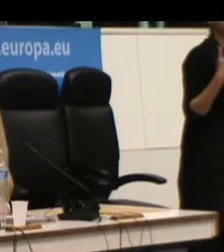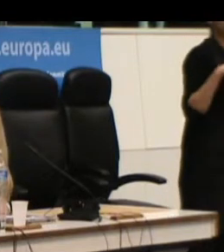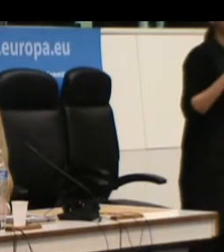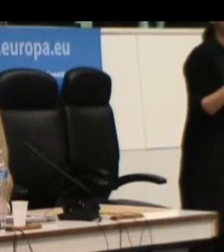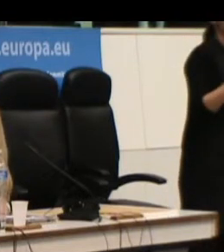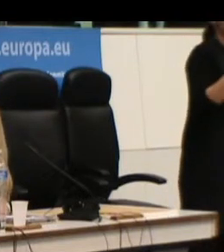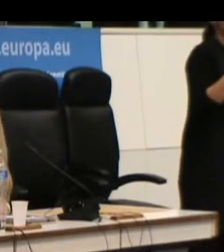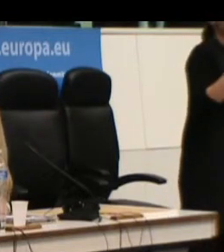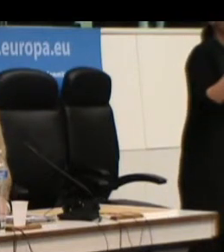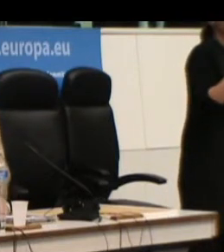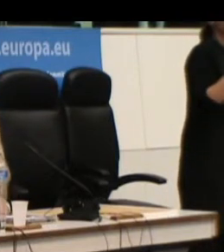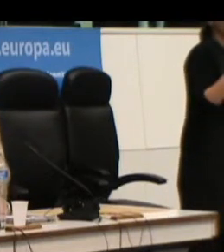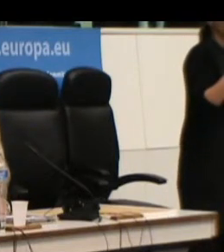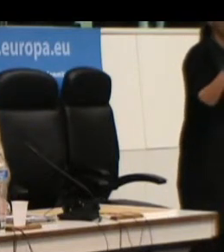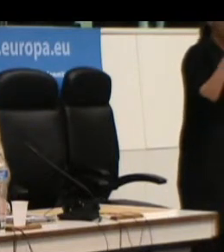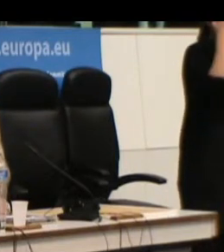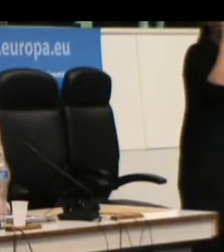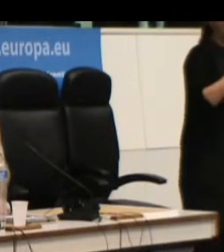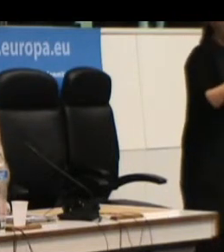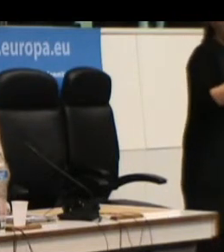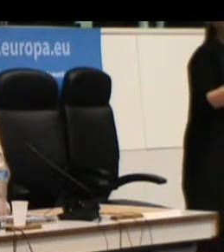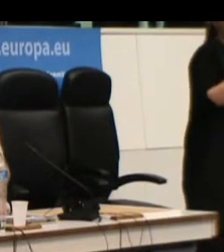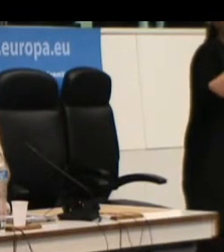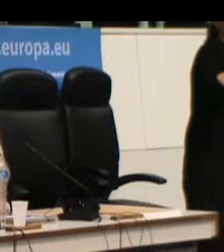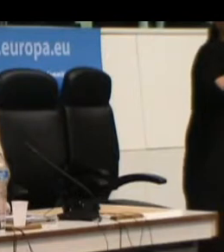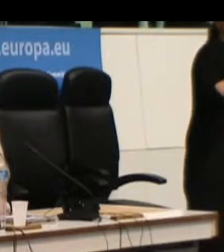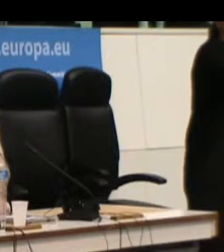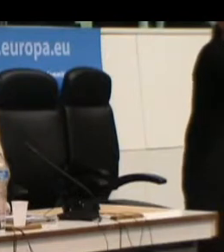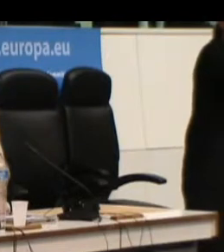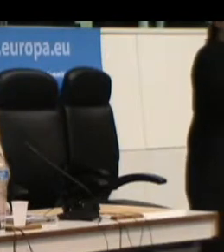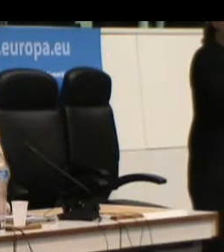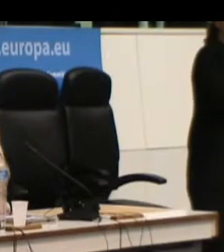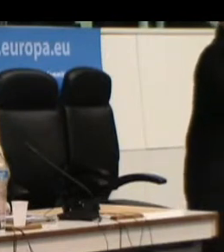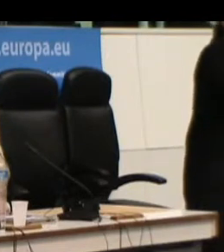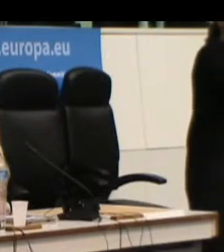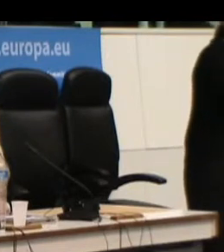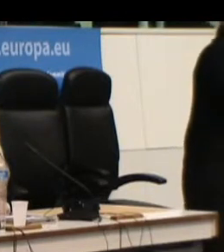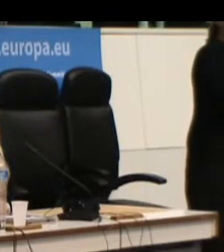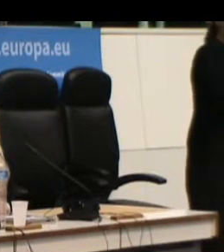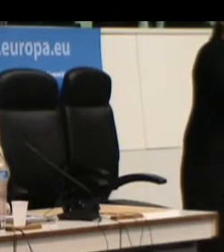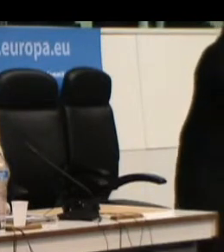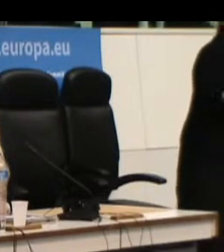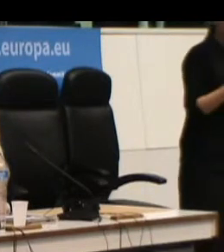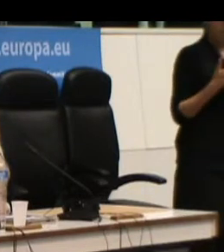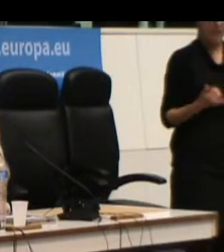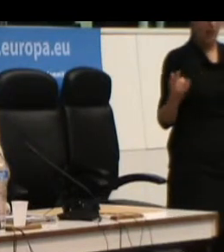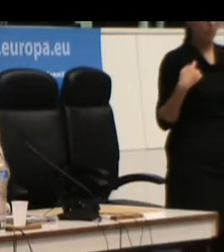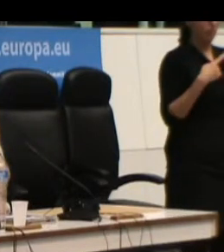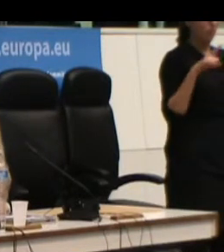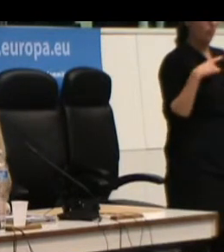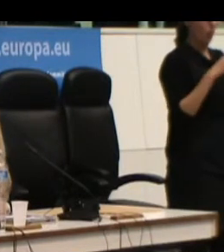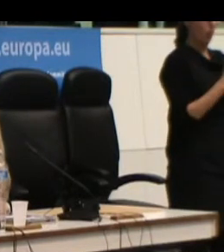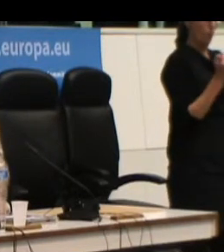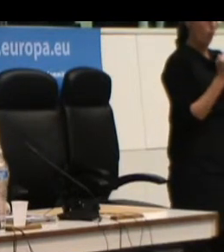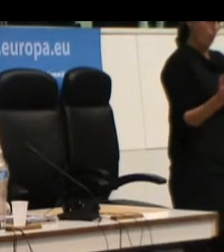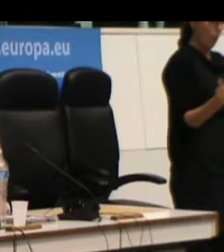for us, and we're in quite a good position to wield power far above the numbers of our library staff. At